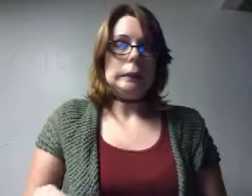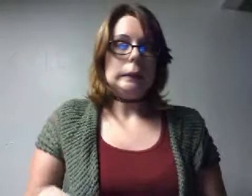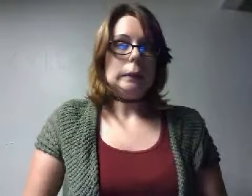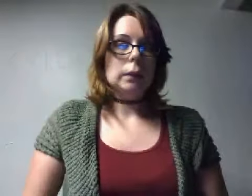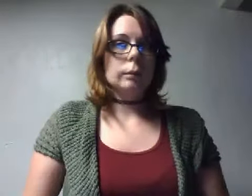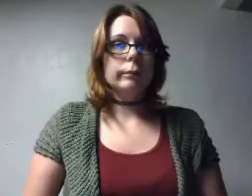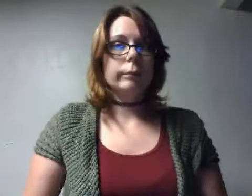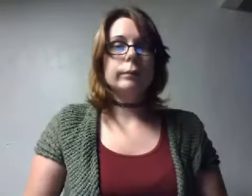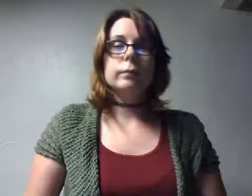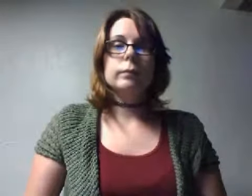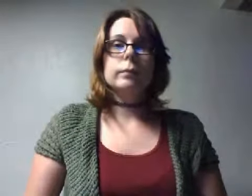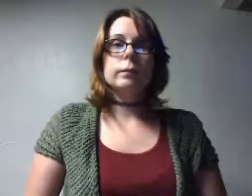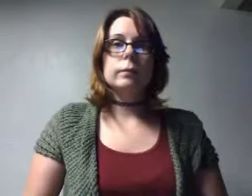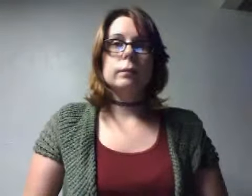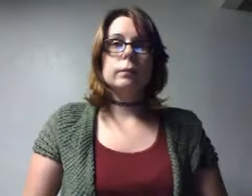And I kind of want to go back into